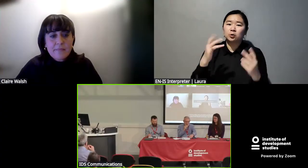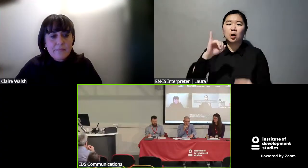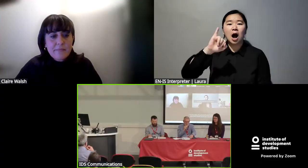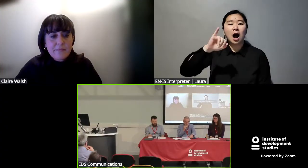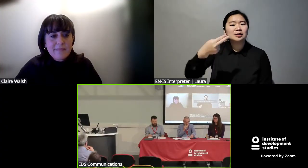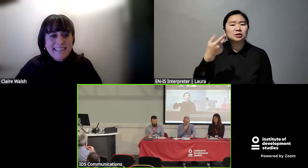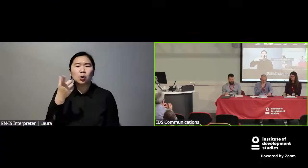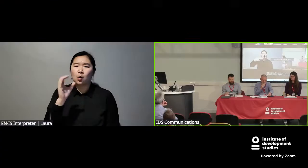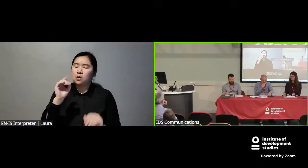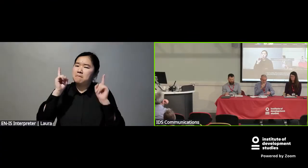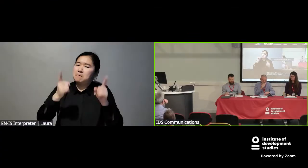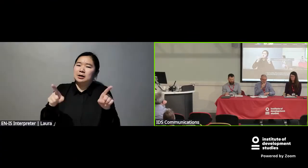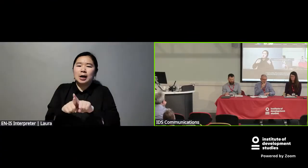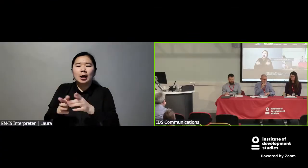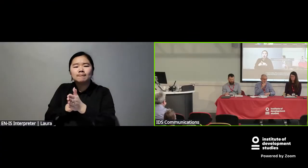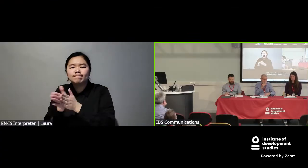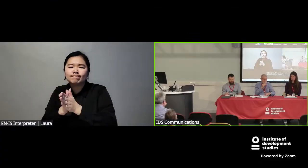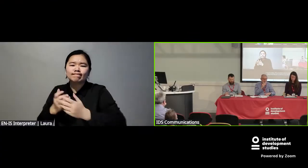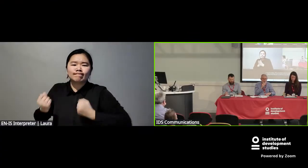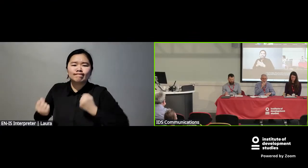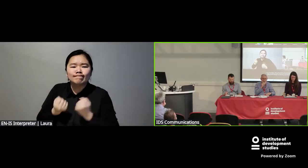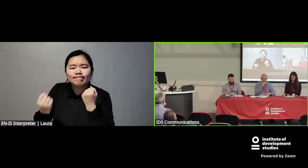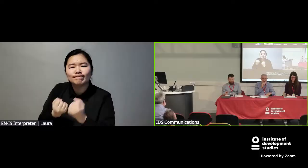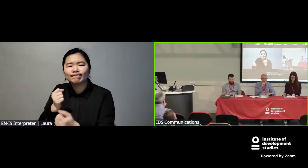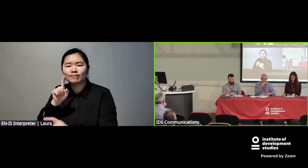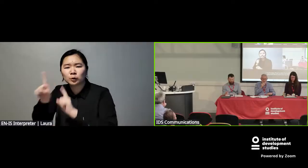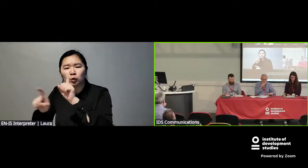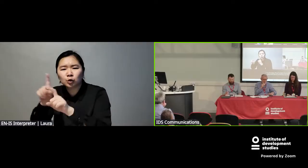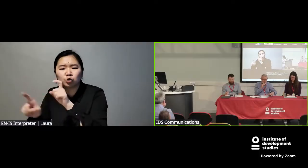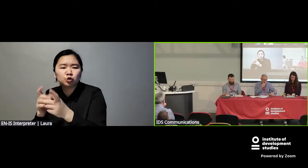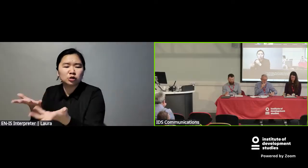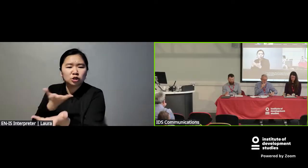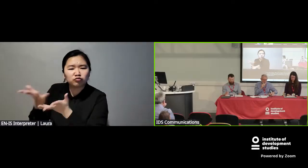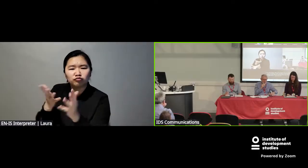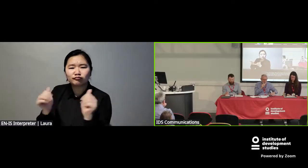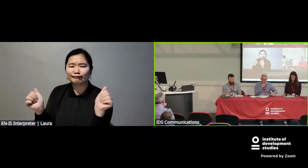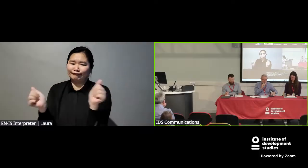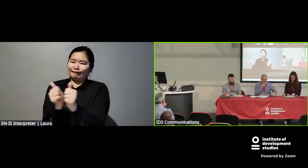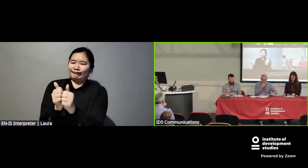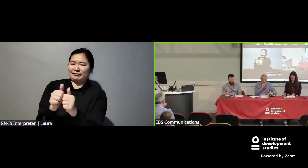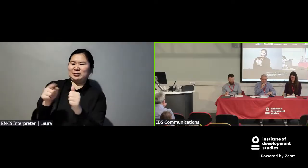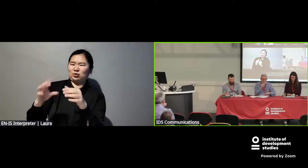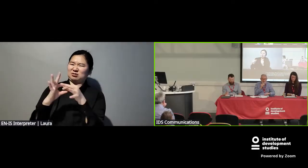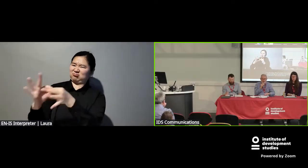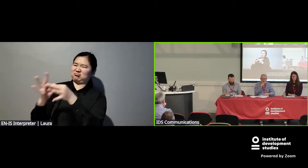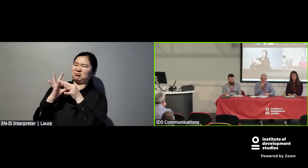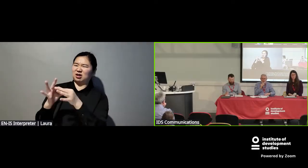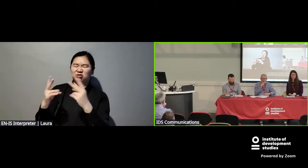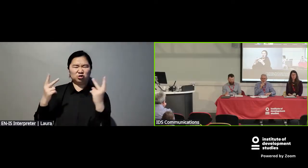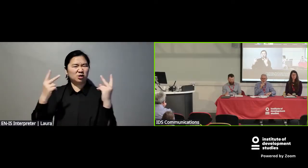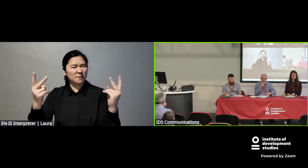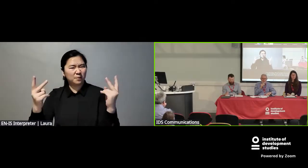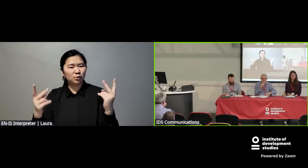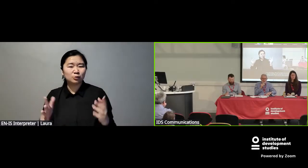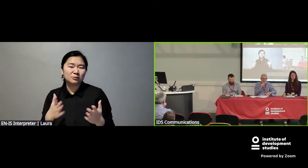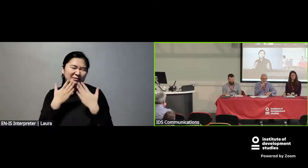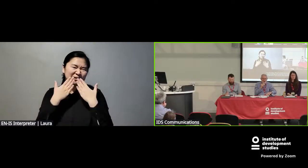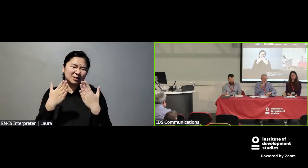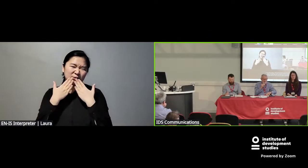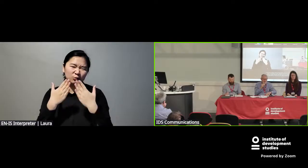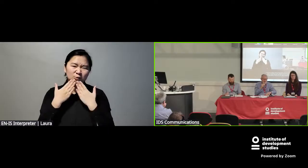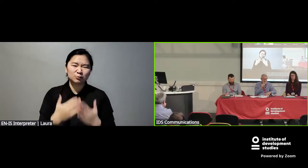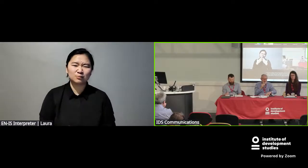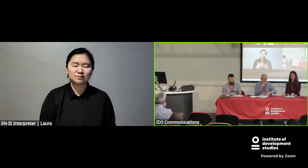Thank you very, very much, Claire. I can remember very clearly when those safeguarding guidelines came into play, and to now have so